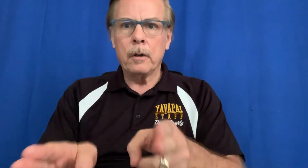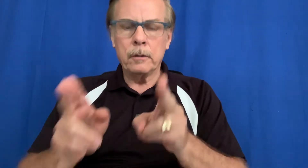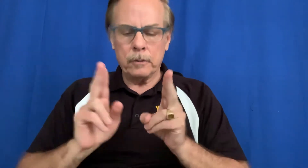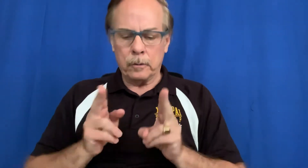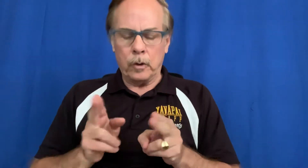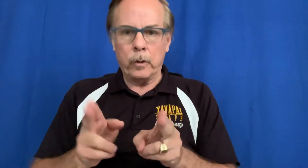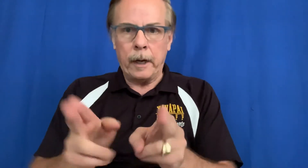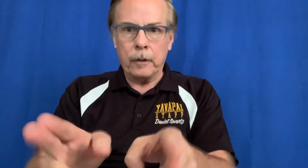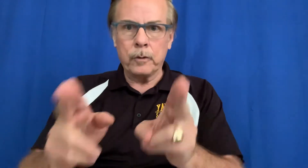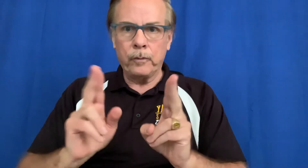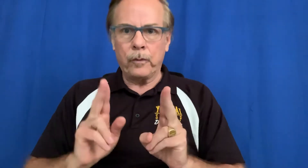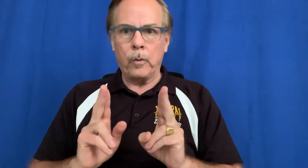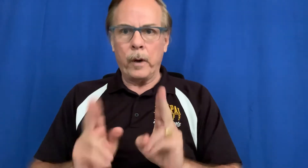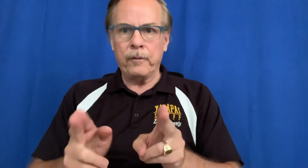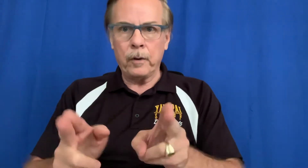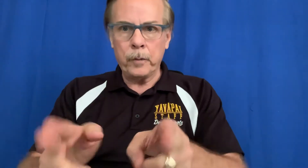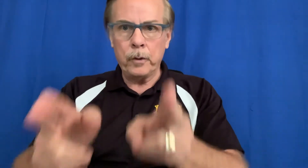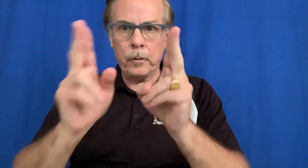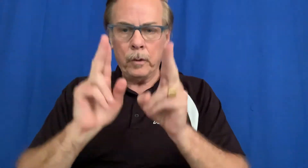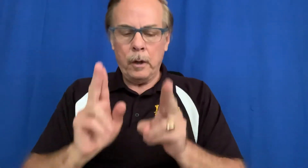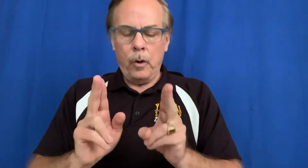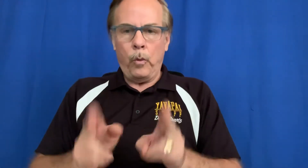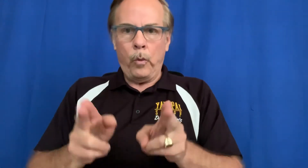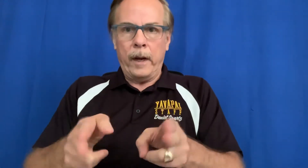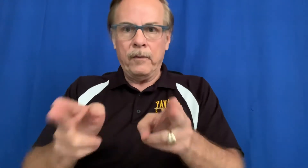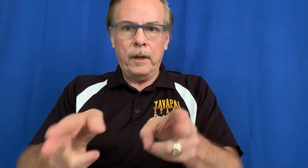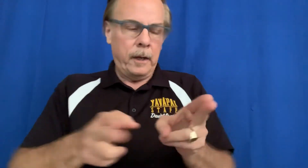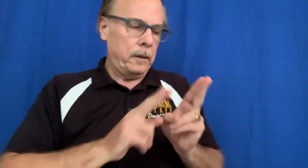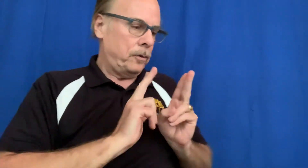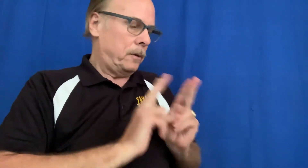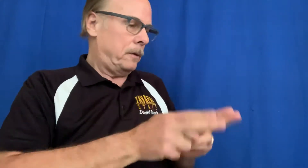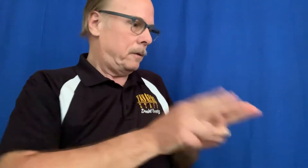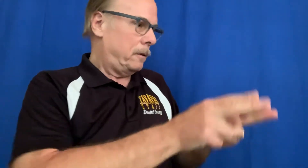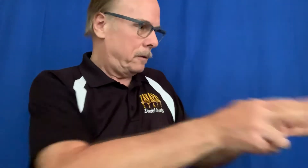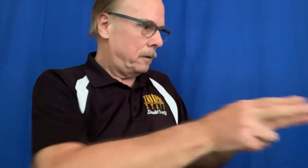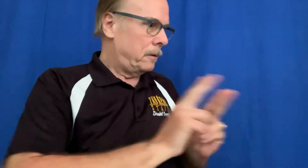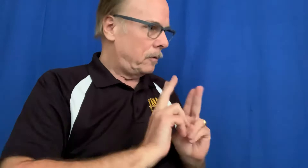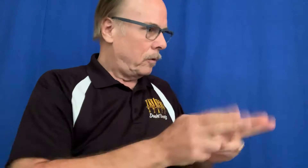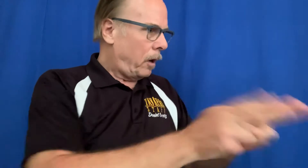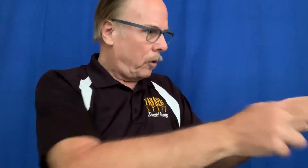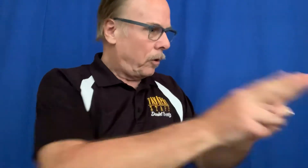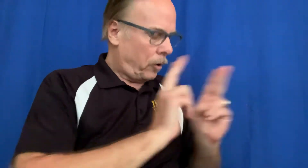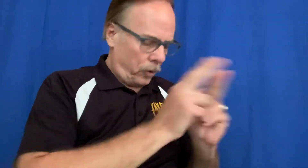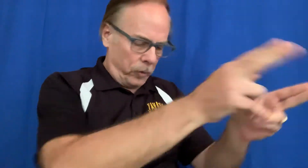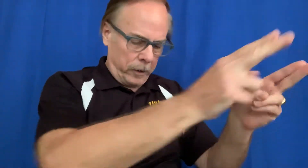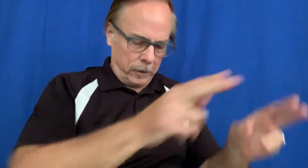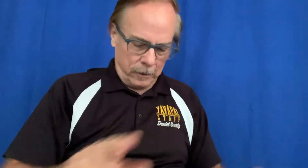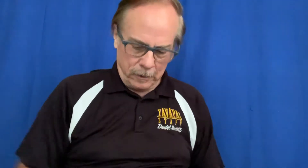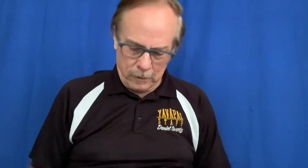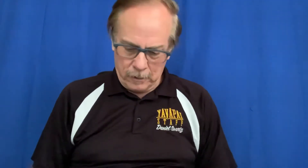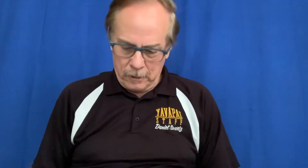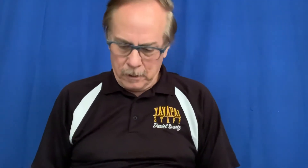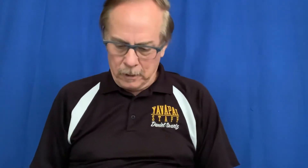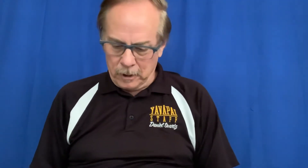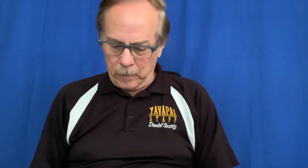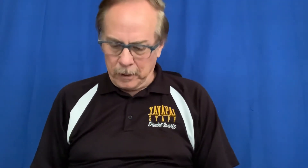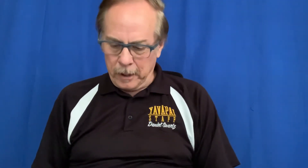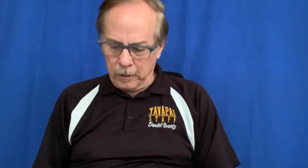So going out away from you, wavy H's. Hurry. To be counted,